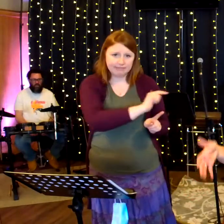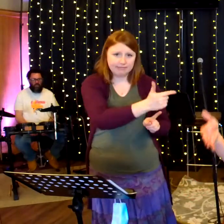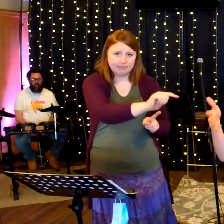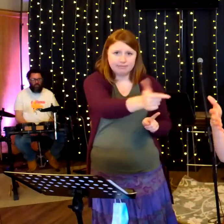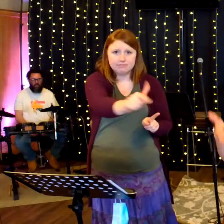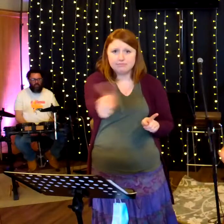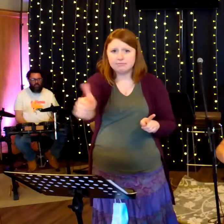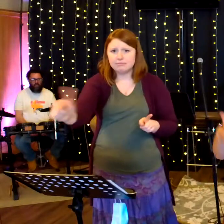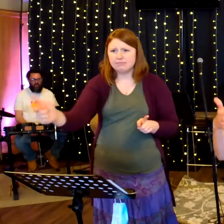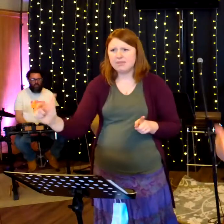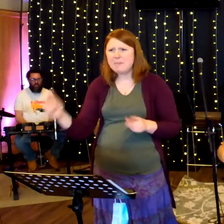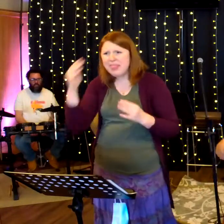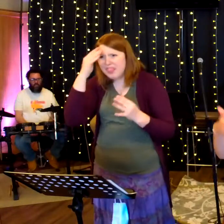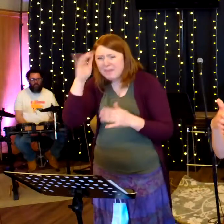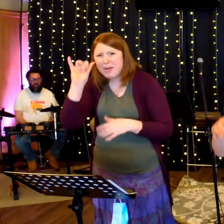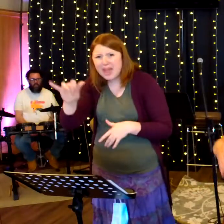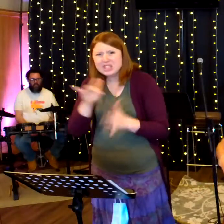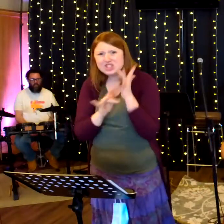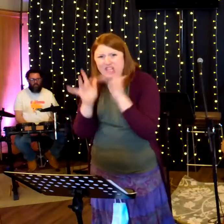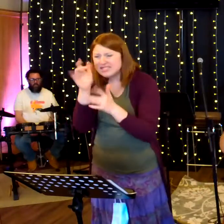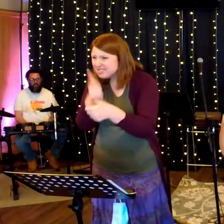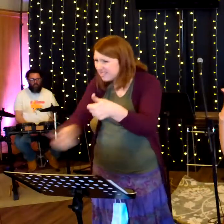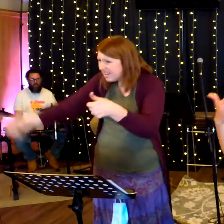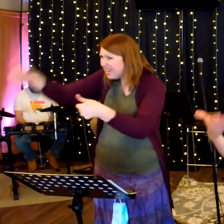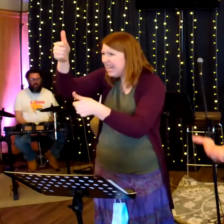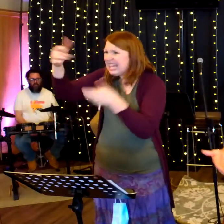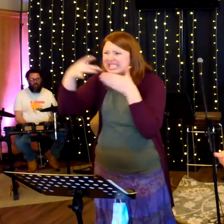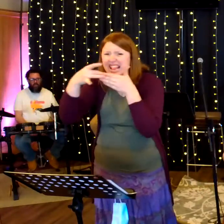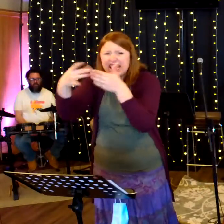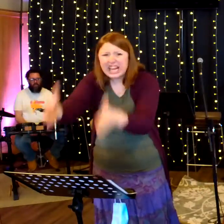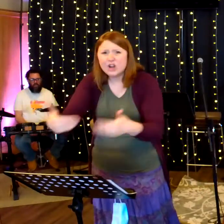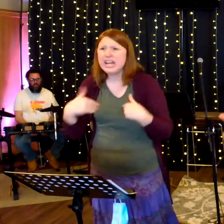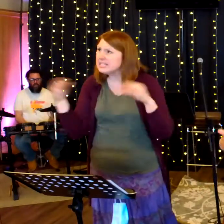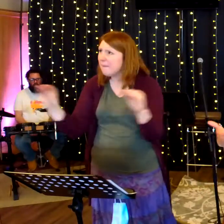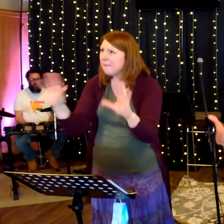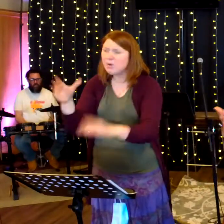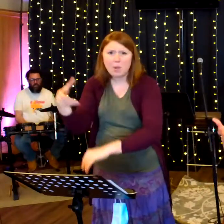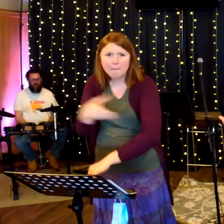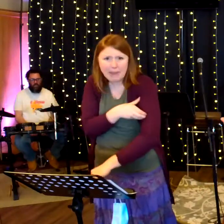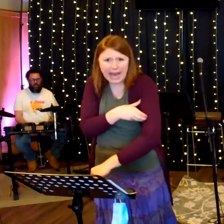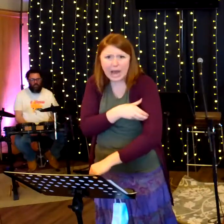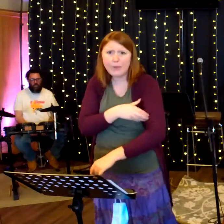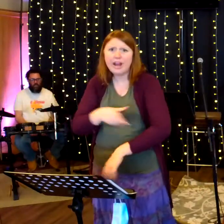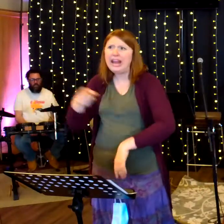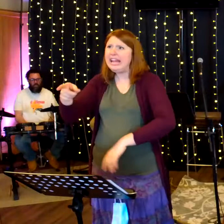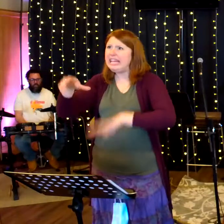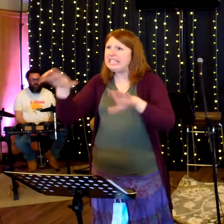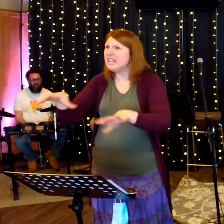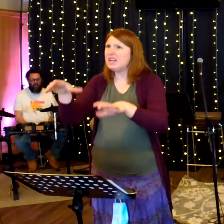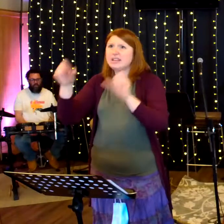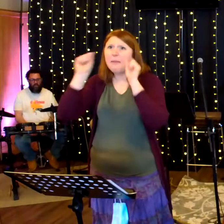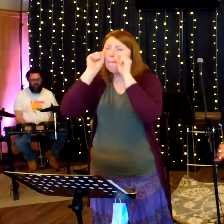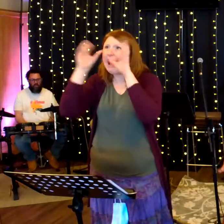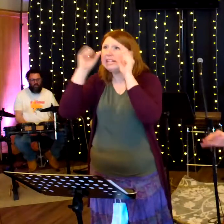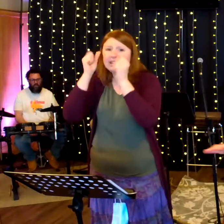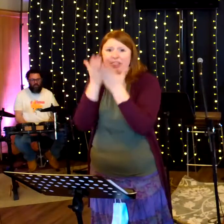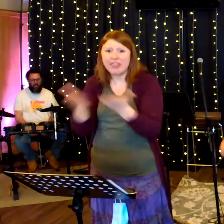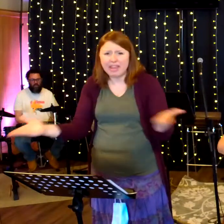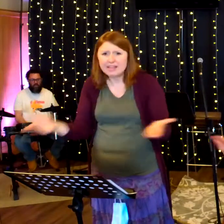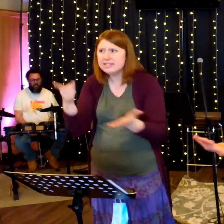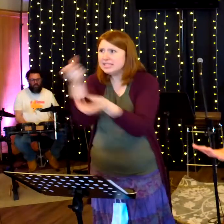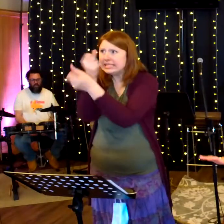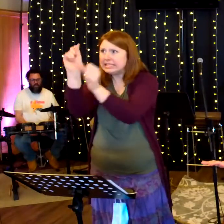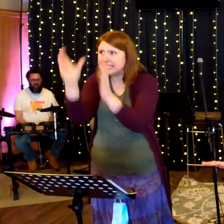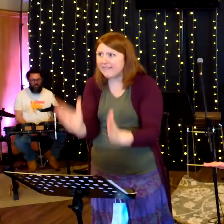about that. I mean, he's their leader, their teacher, the one who worked miracles before their eyes, the Messiah, right? That he would do this